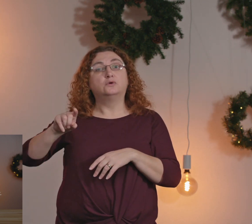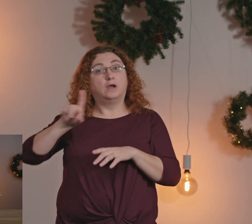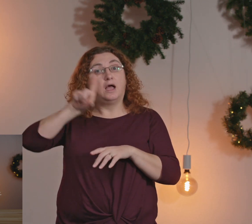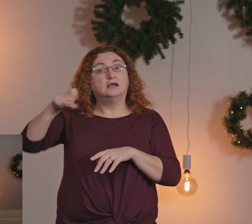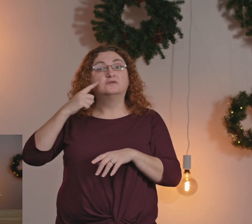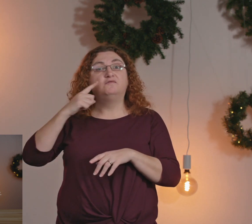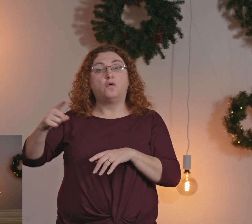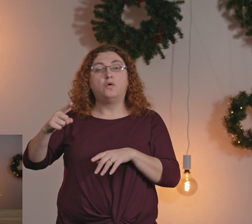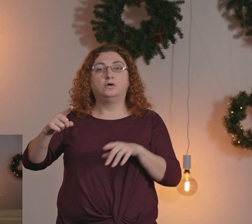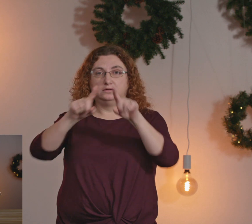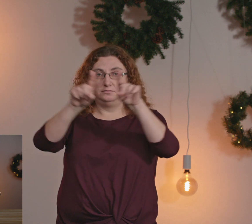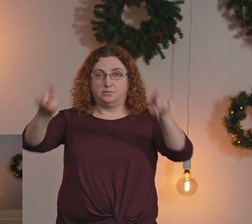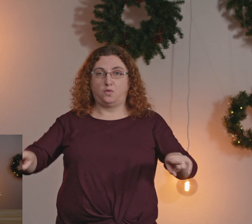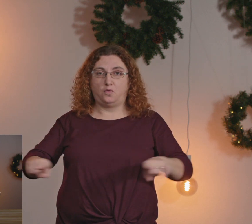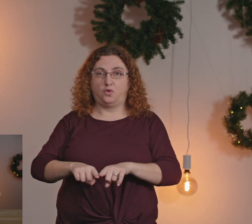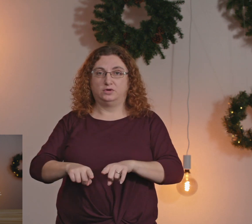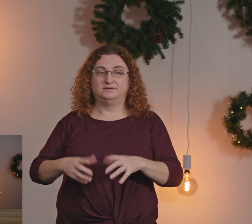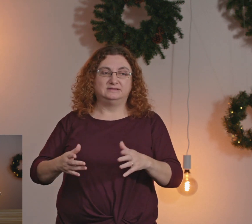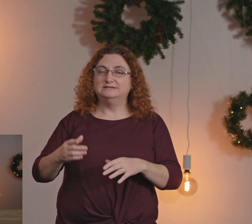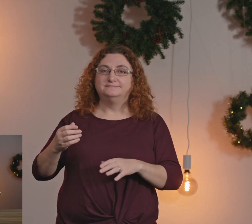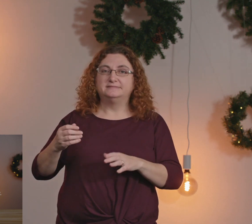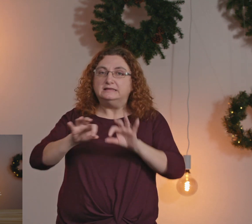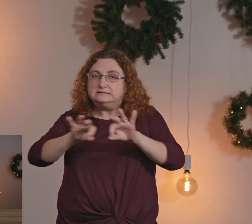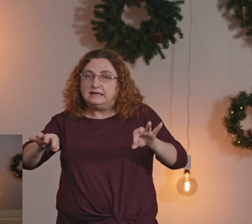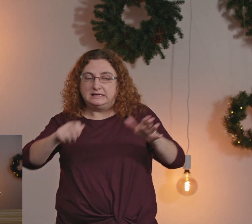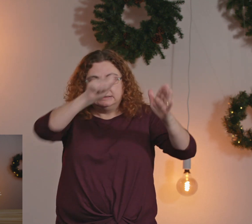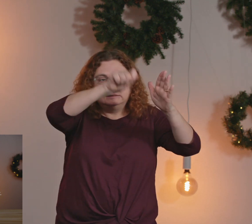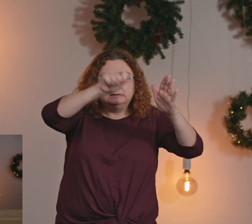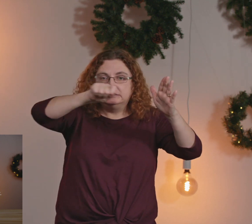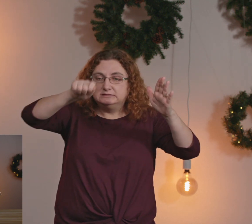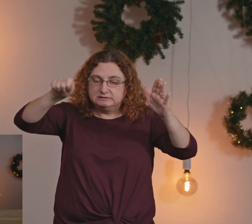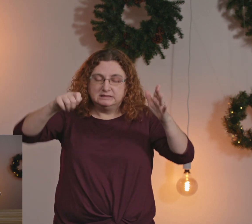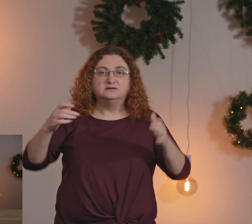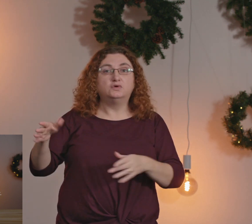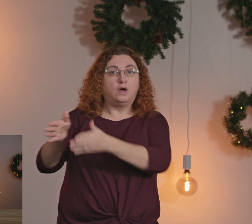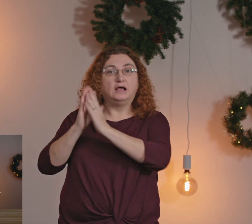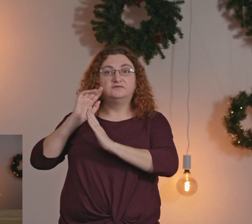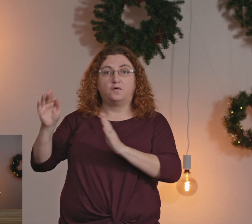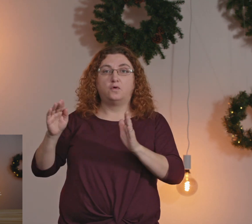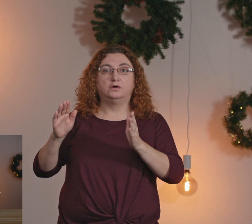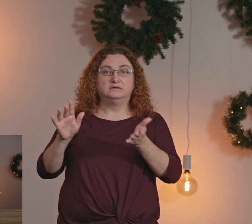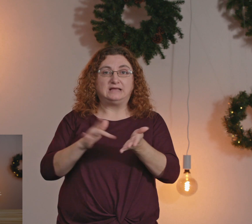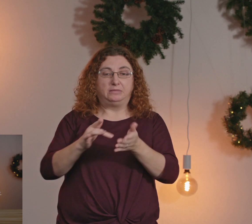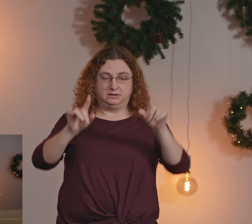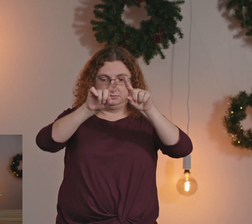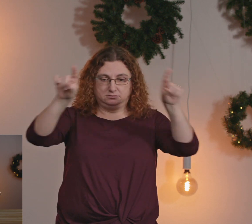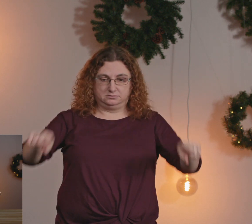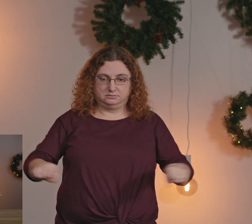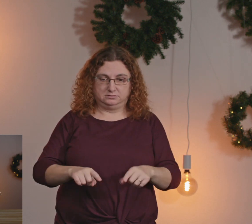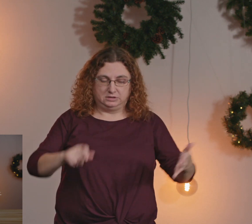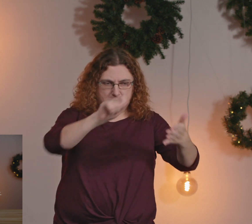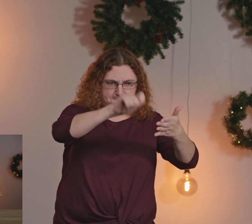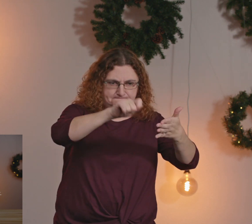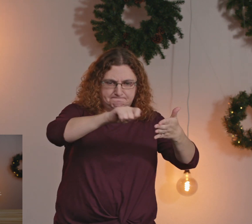of a board, and you'd just take a sharp implement like a stick, and you could write. That was the way that they did it in that day. So he takes this little board, his sharp implement,